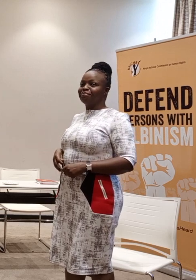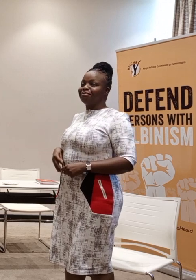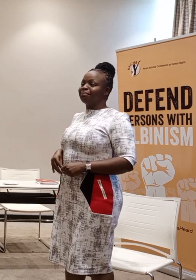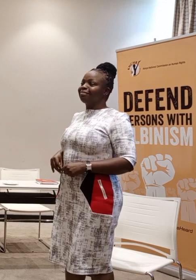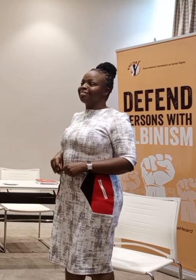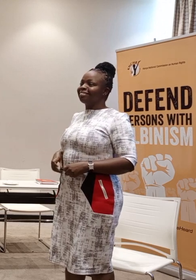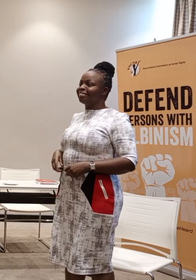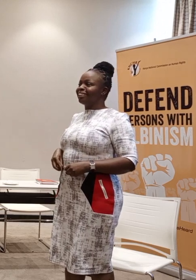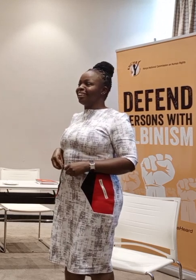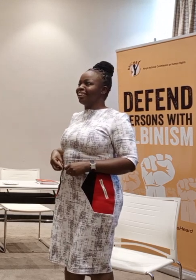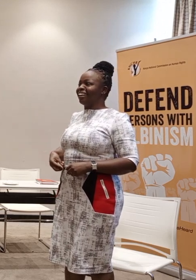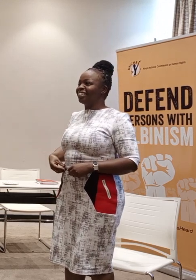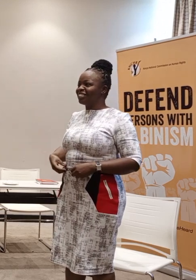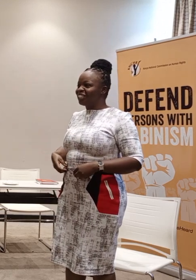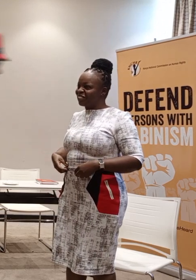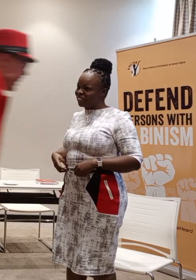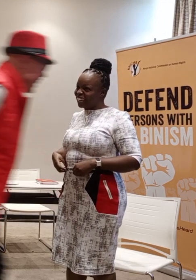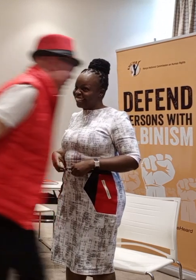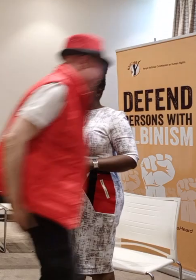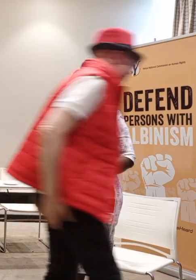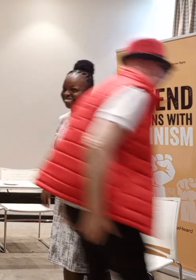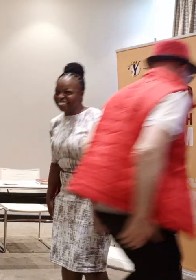Good. Thank you.